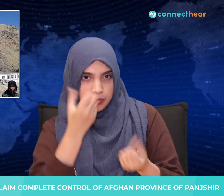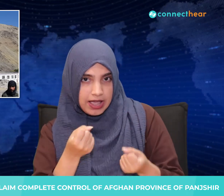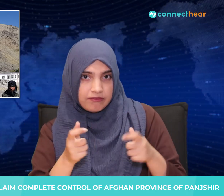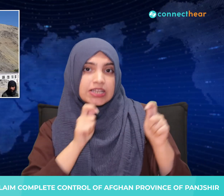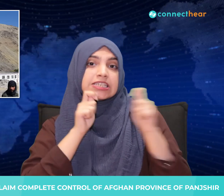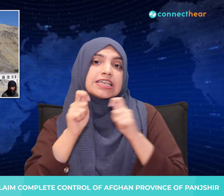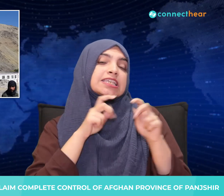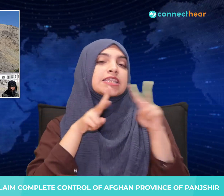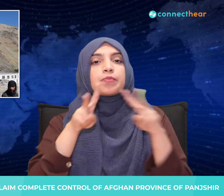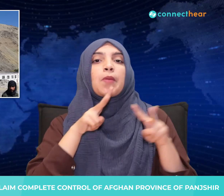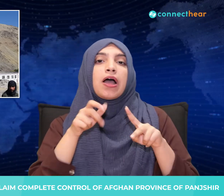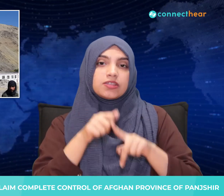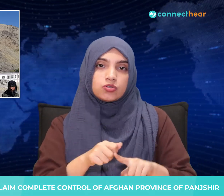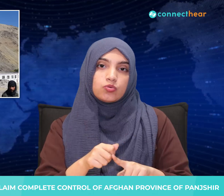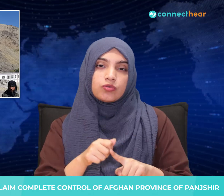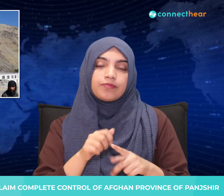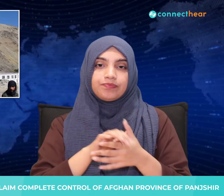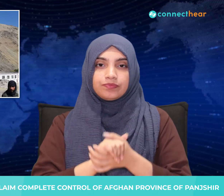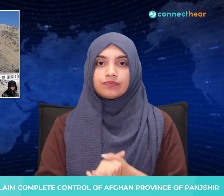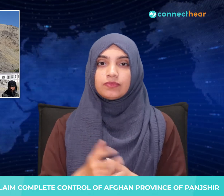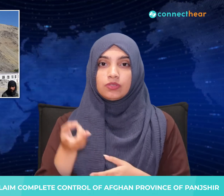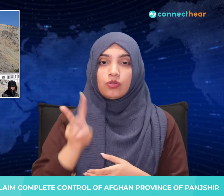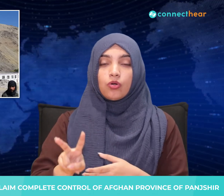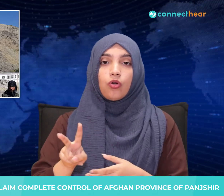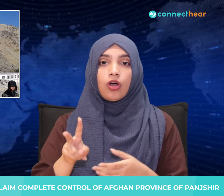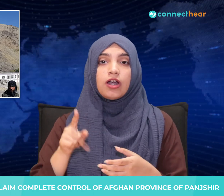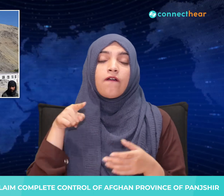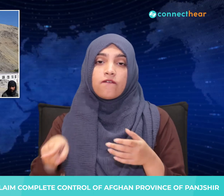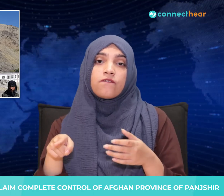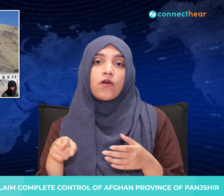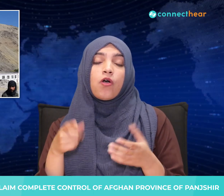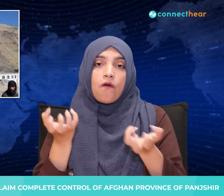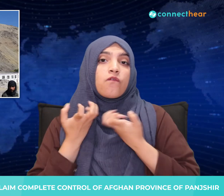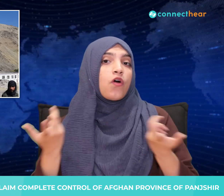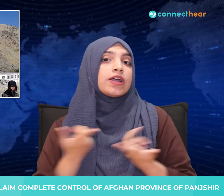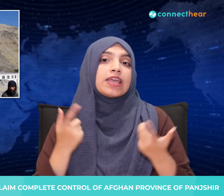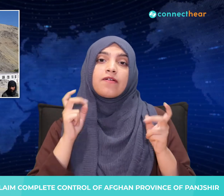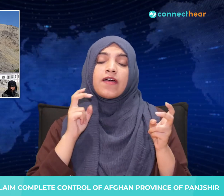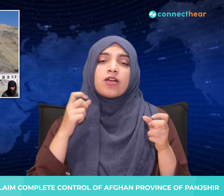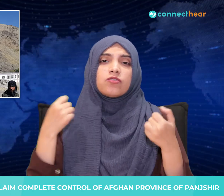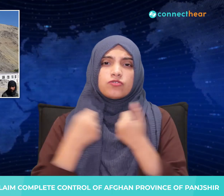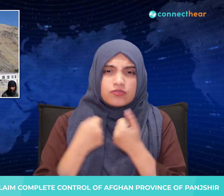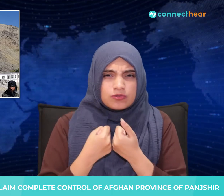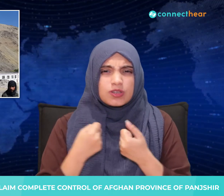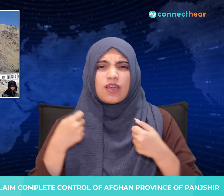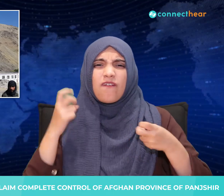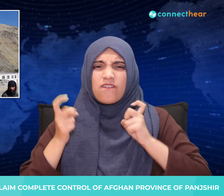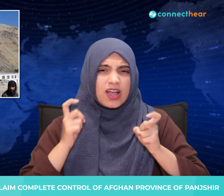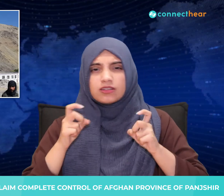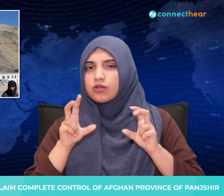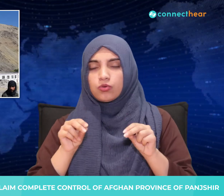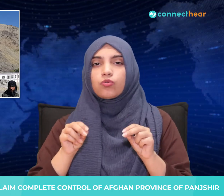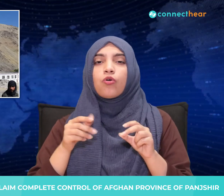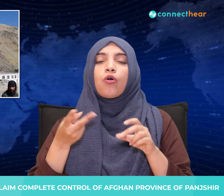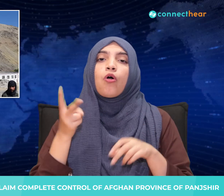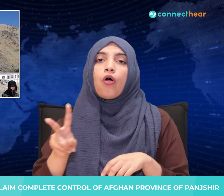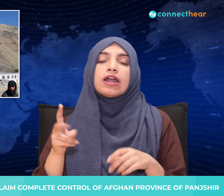lasting peace, the NRF is ready to stop fighting on condition that Taliban also stop